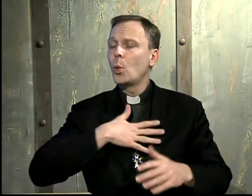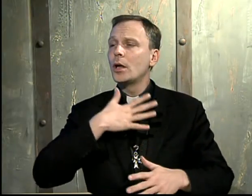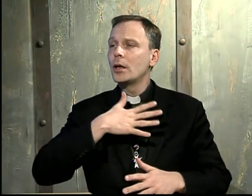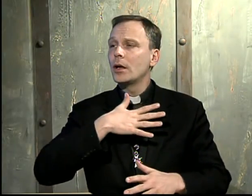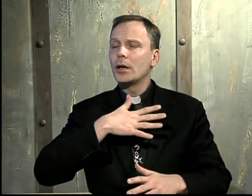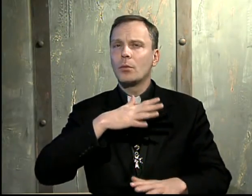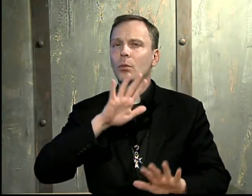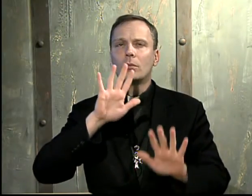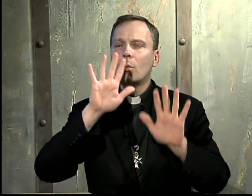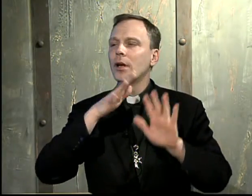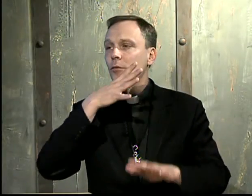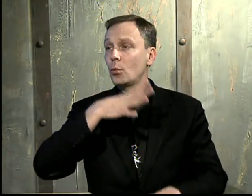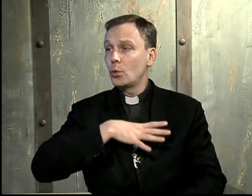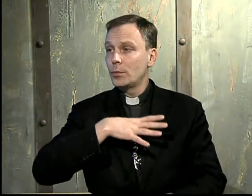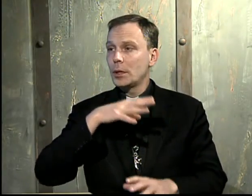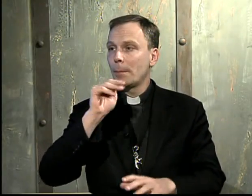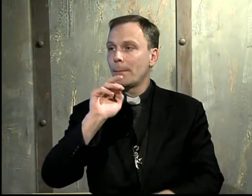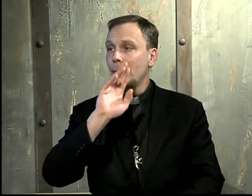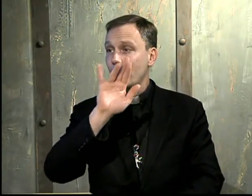deaf.